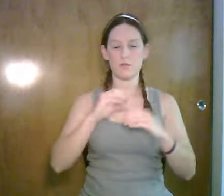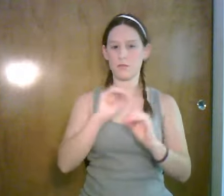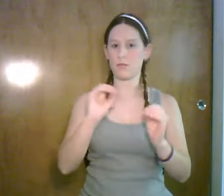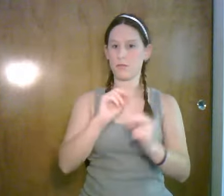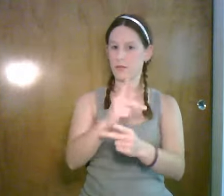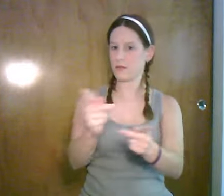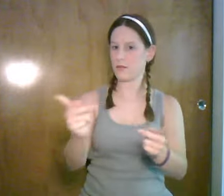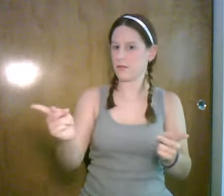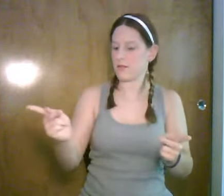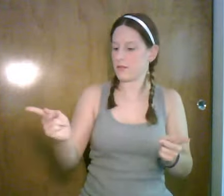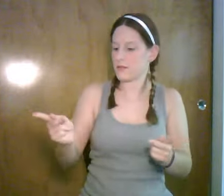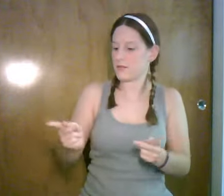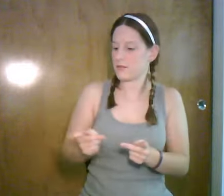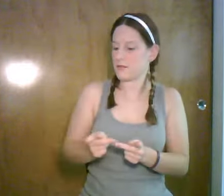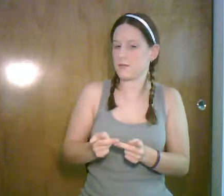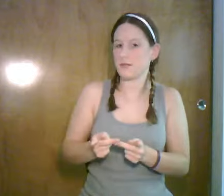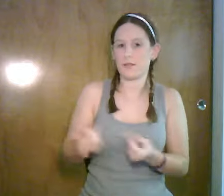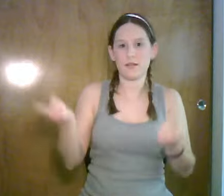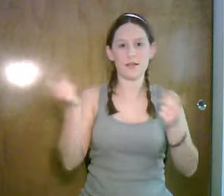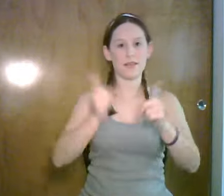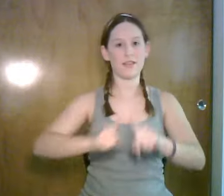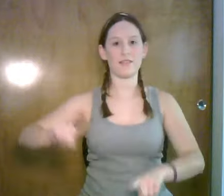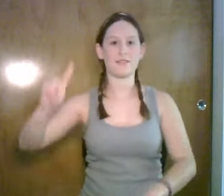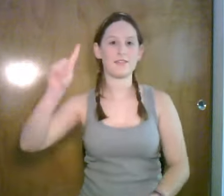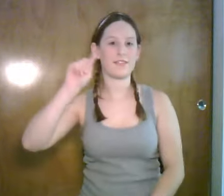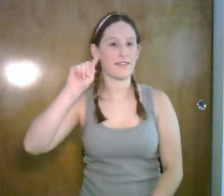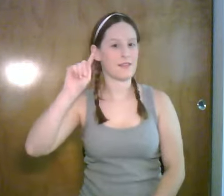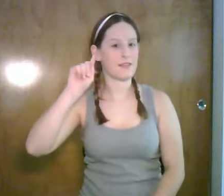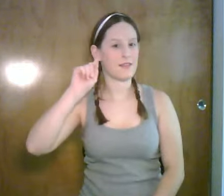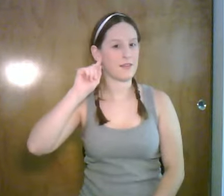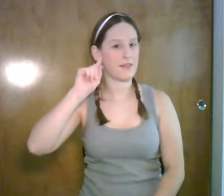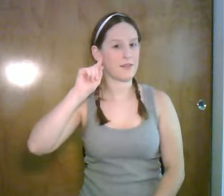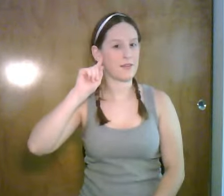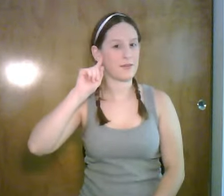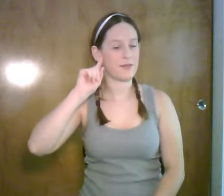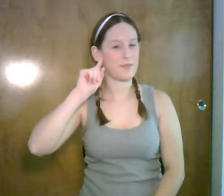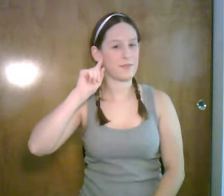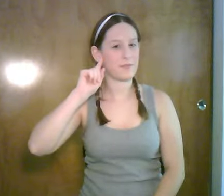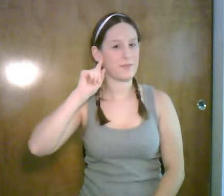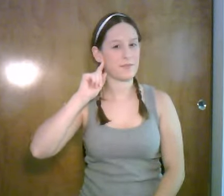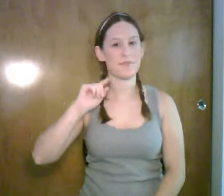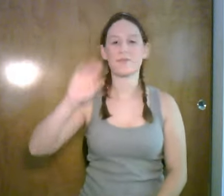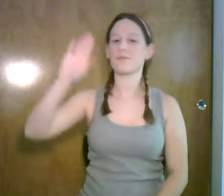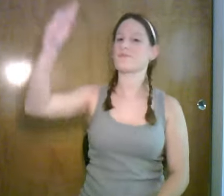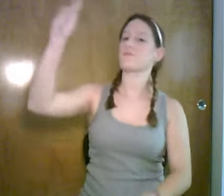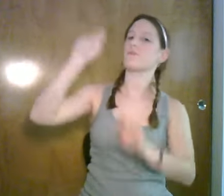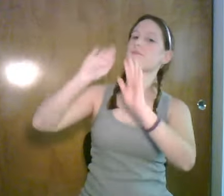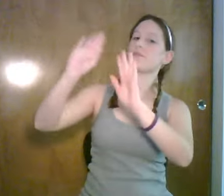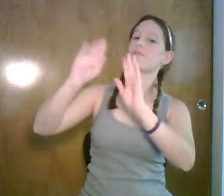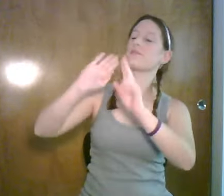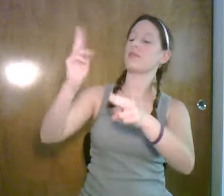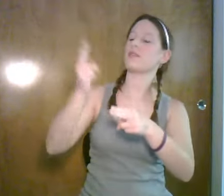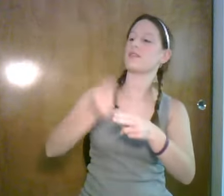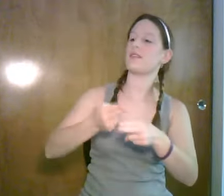place At the sound Of your great name